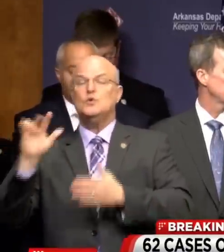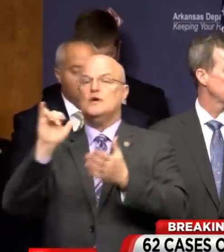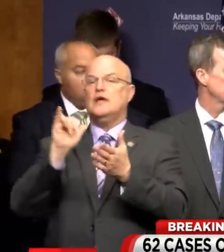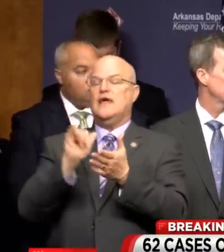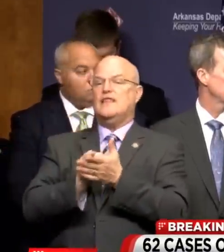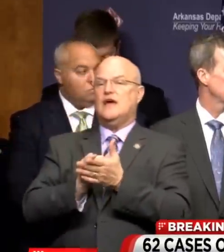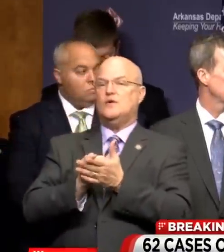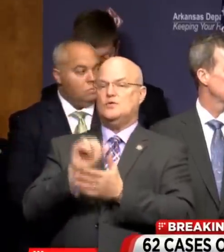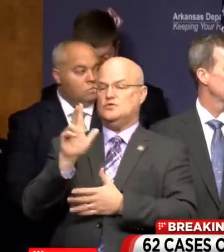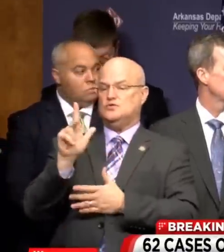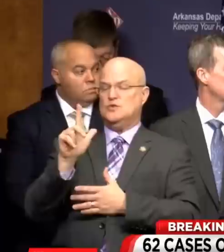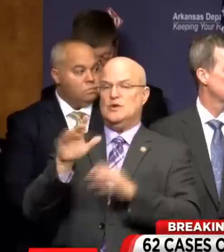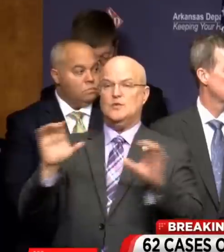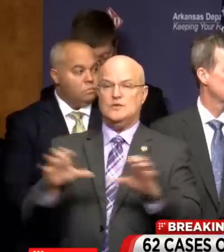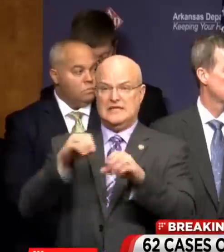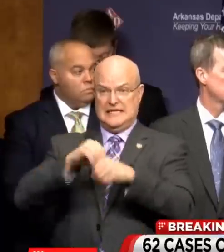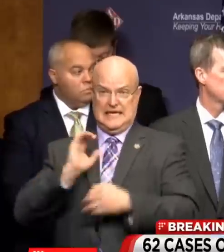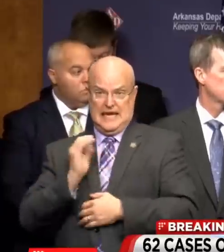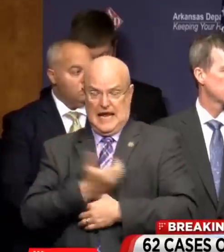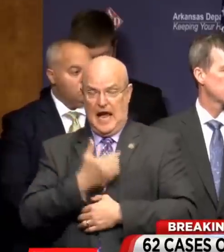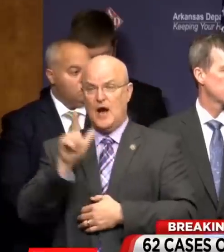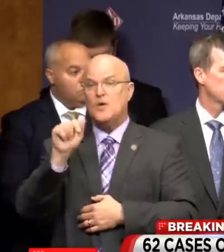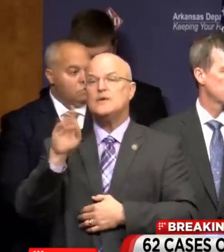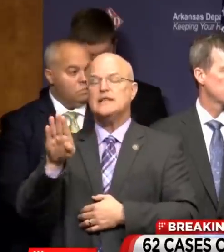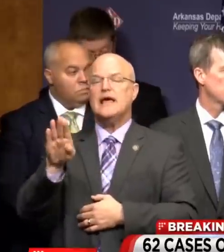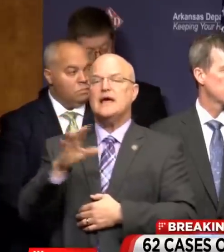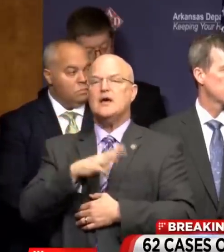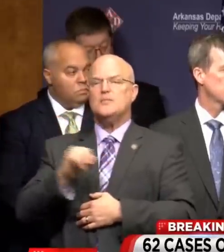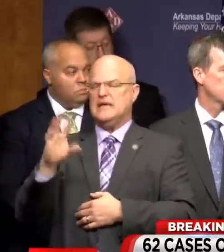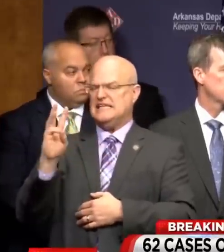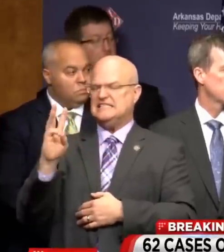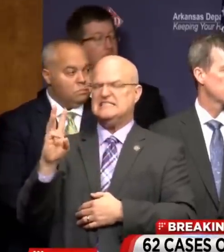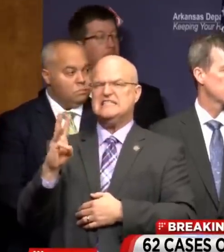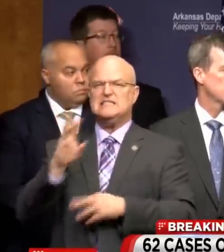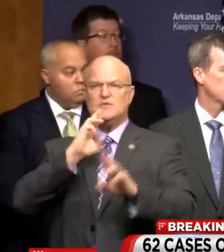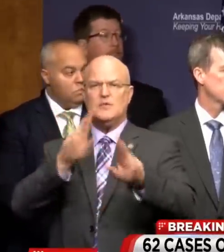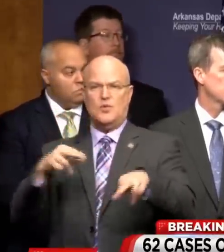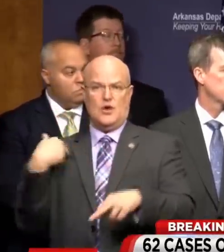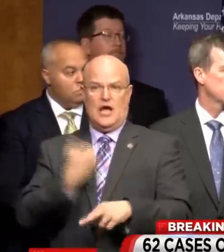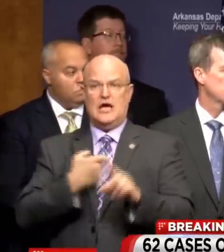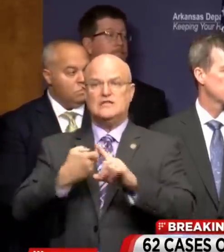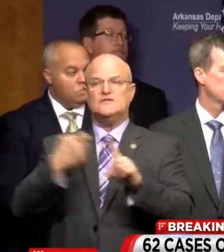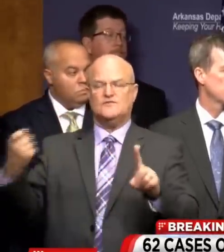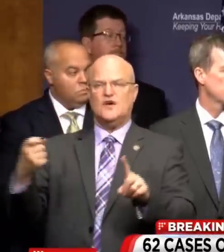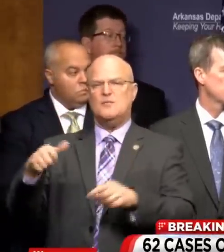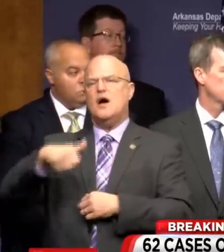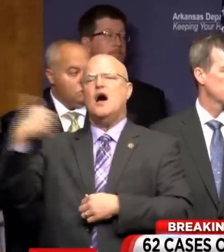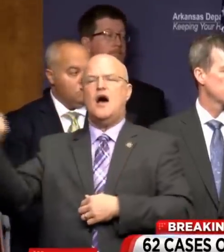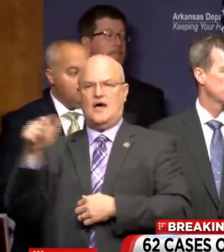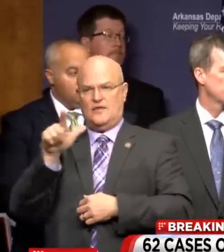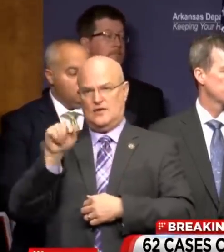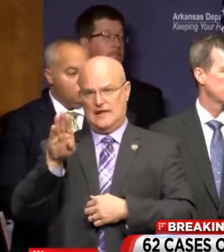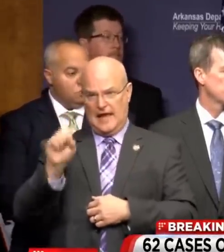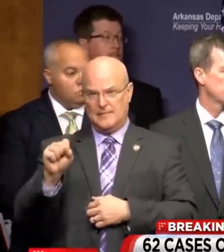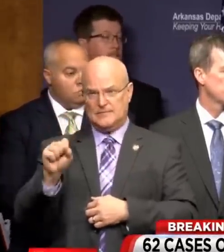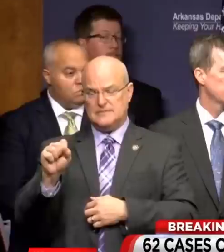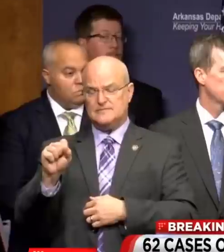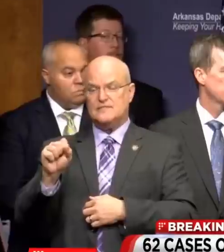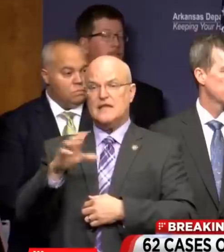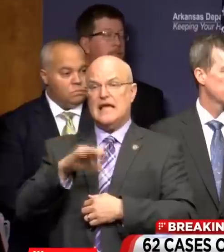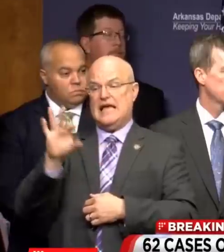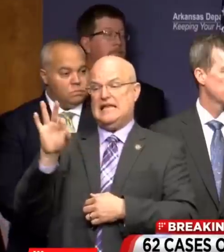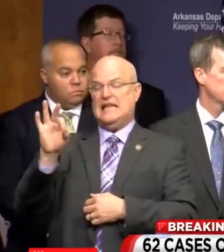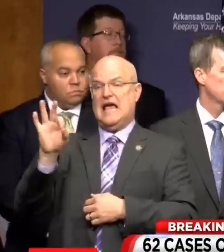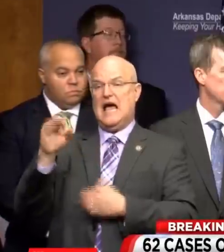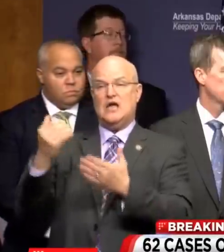were 23 that were done in our lab, and six that were reported to us from reference labs. and the nine